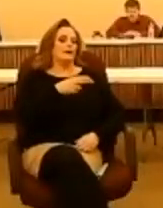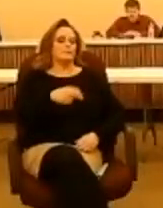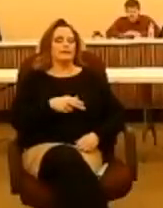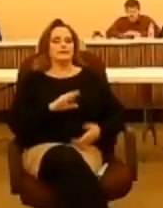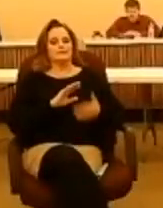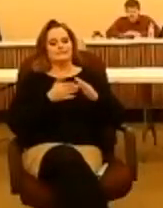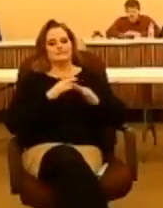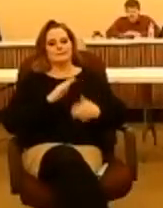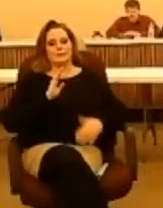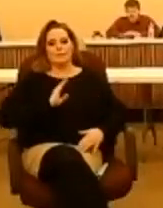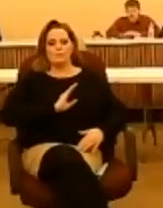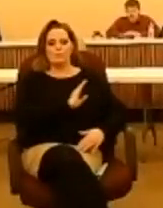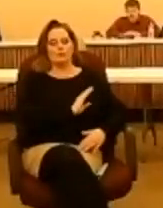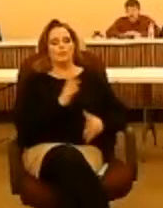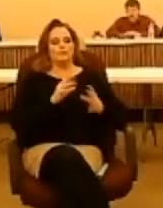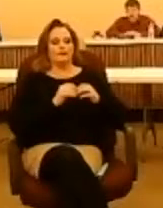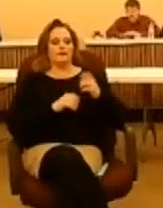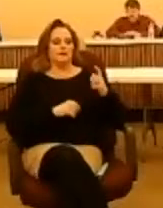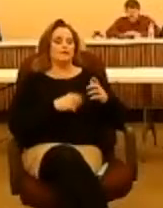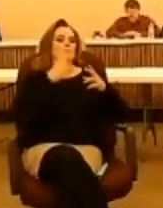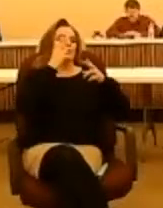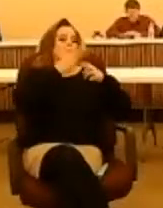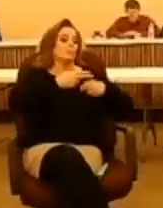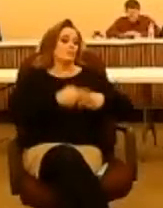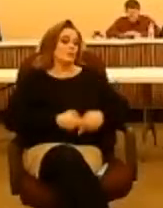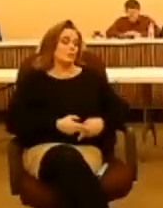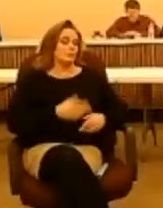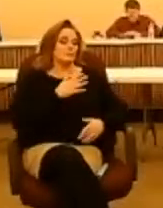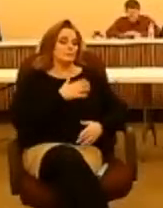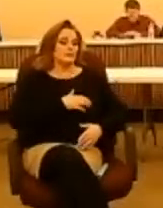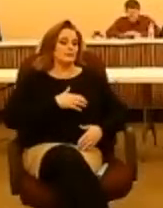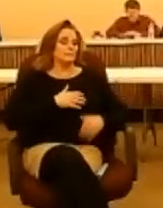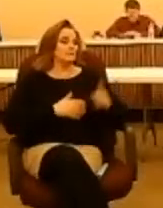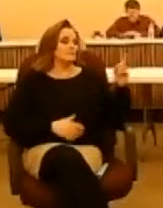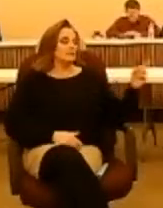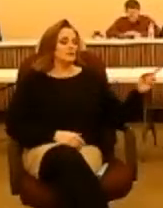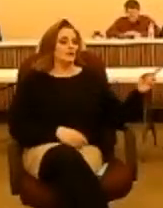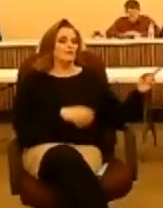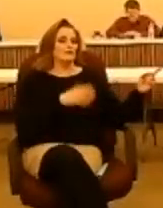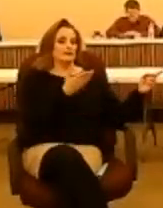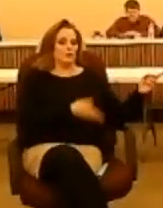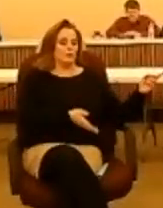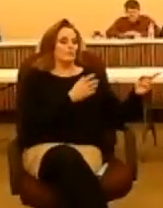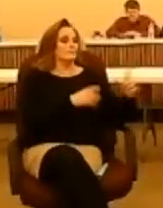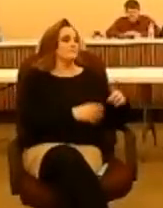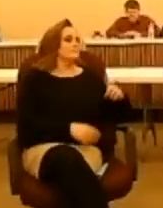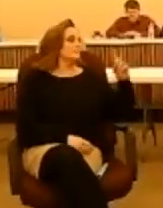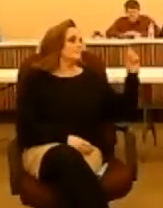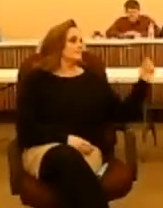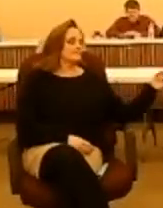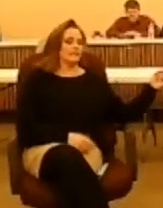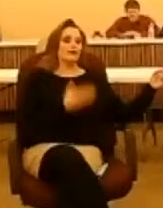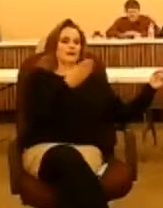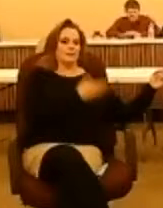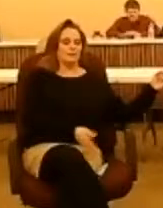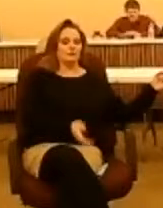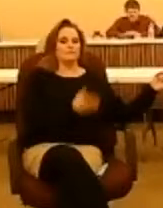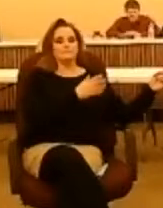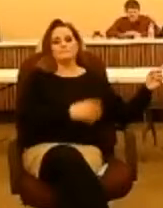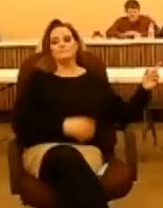Board meeting. Please call the roll. Councilmember Barley. Here. Councilmember Stafford.